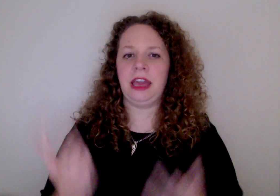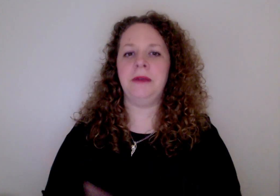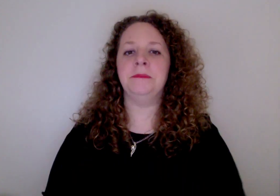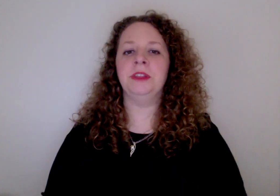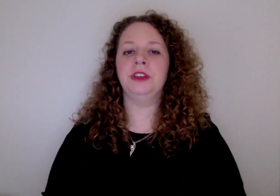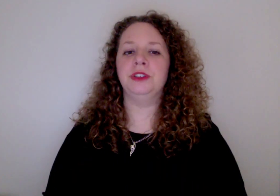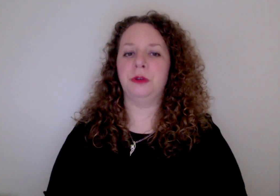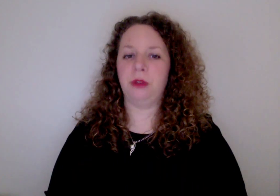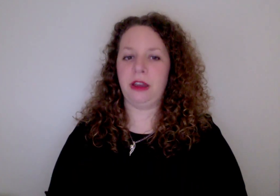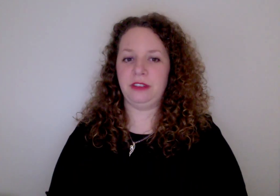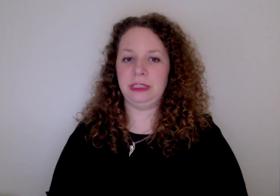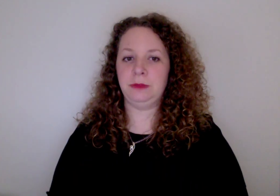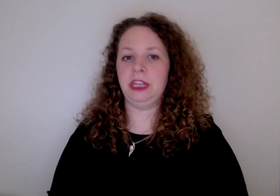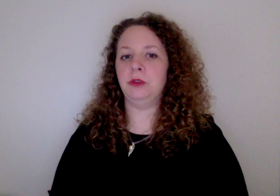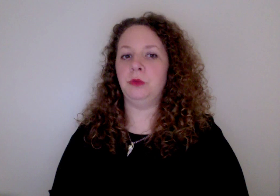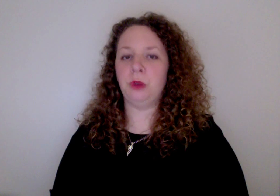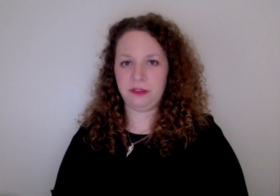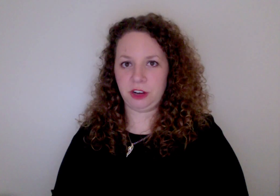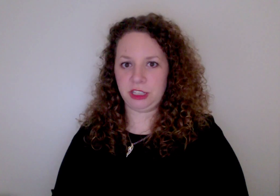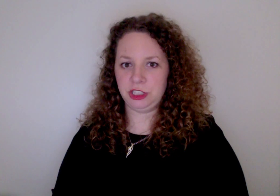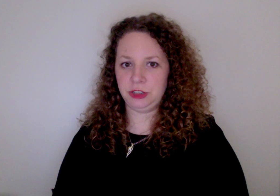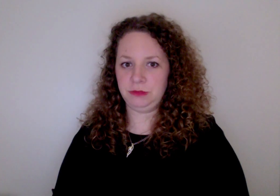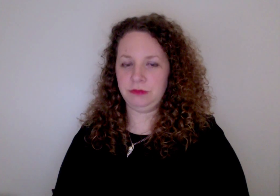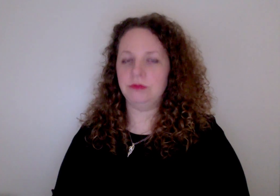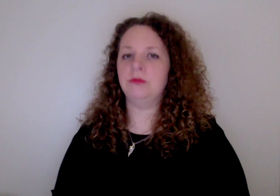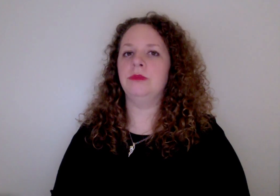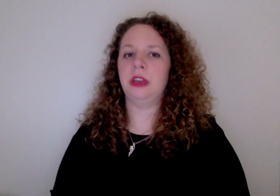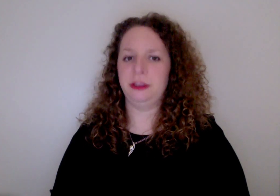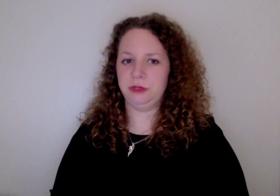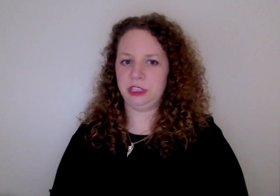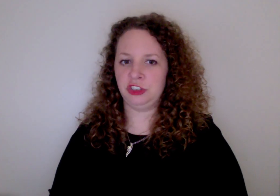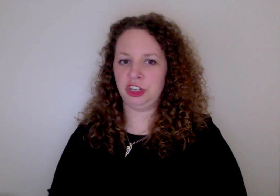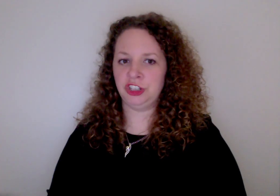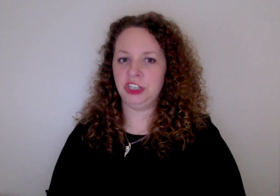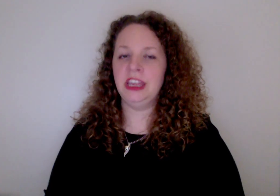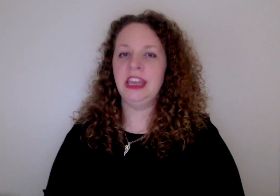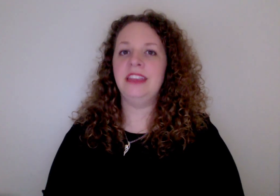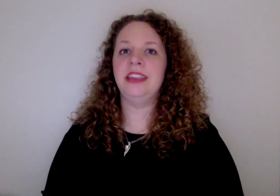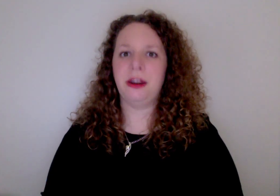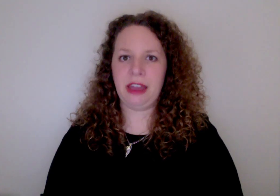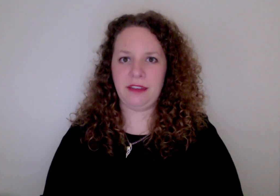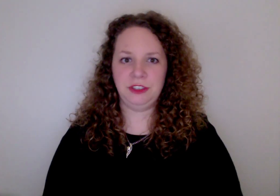Okay, so I've explained what I forgot to do. I use the conjunction. Now I have to